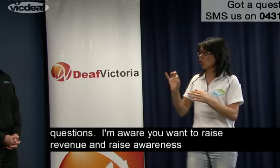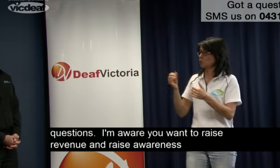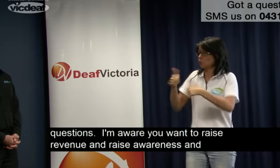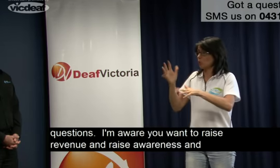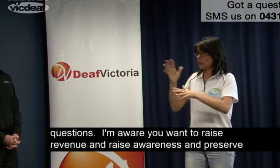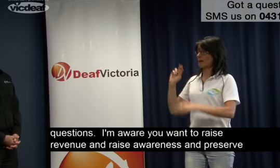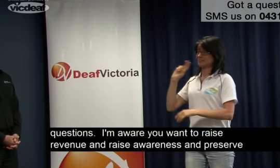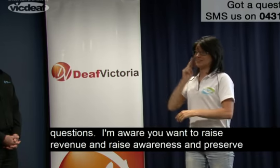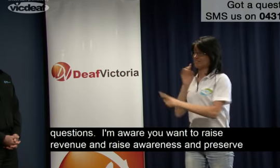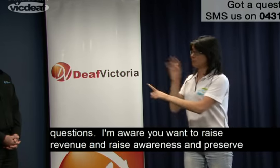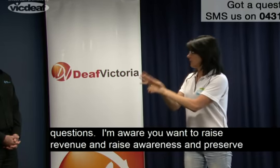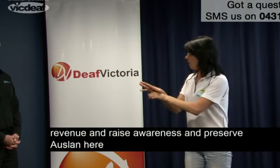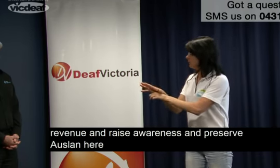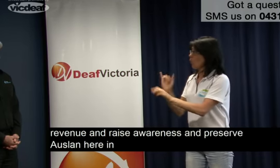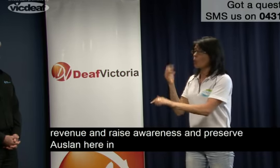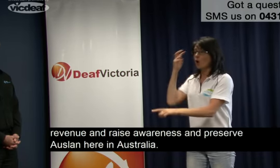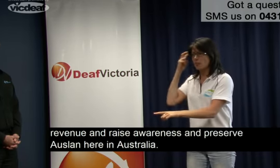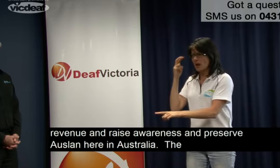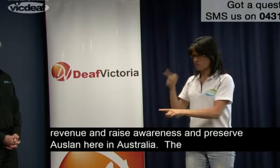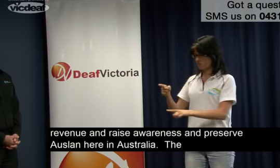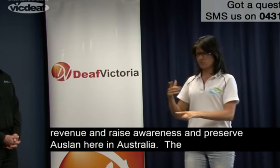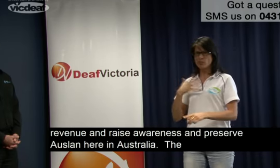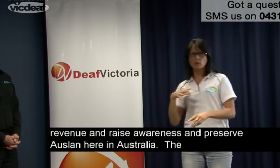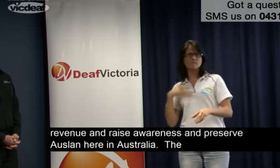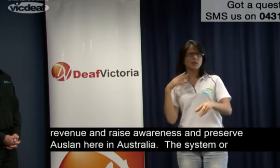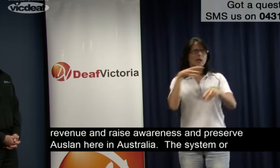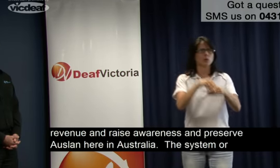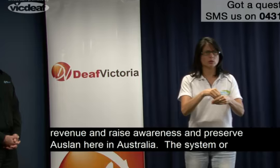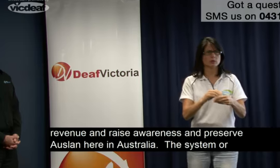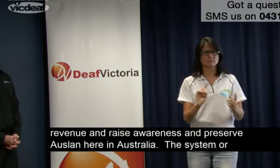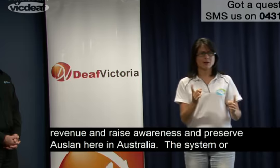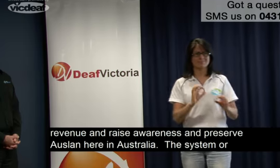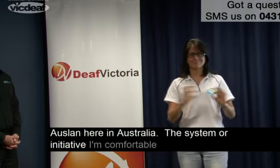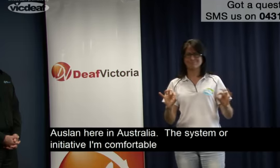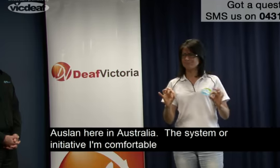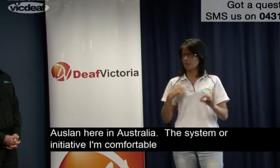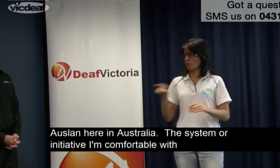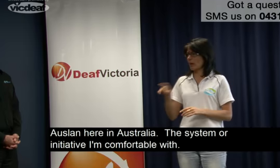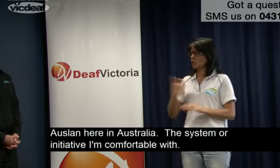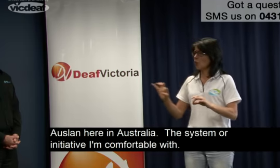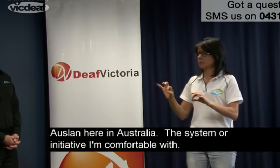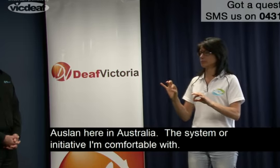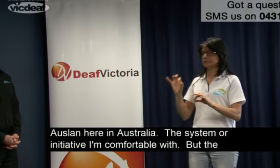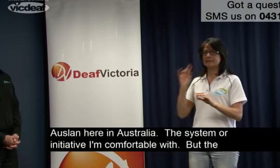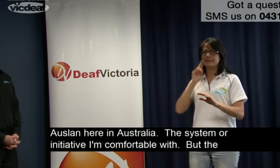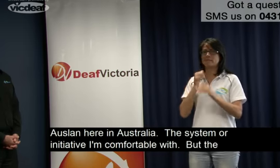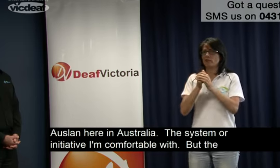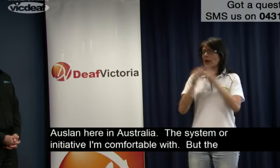I'm uncomfortable with. Okay. For the those who are Auslan users, they would feel comfortable with